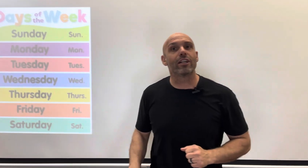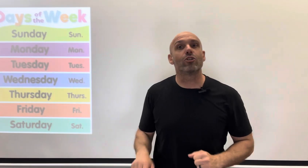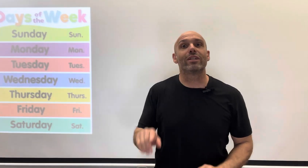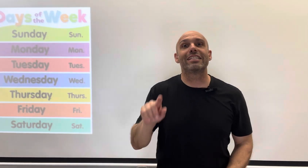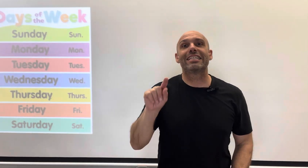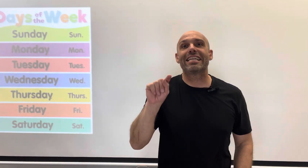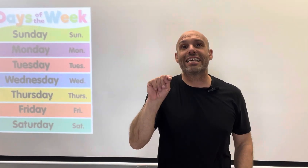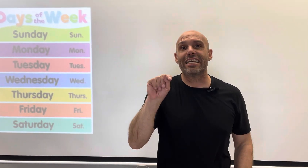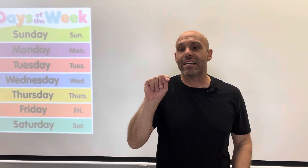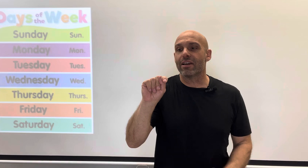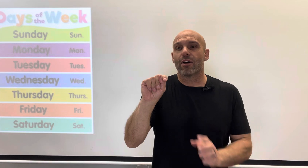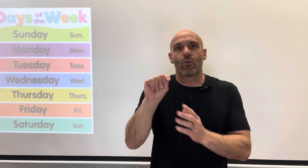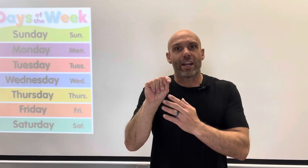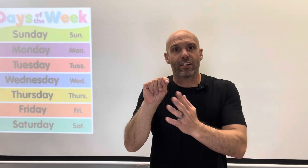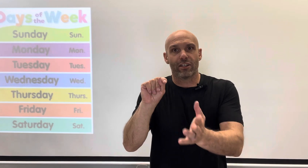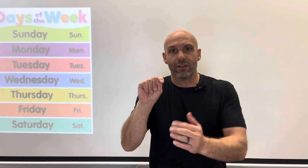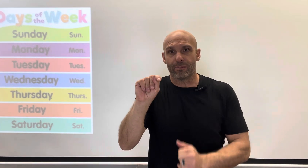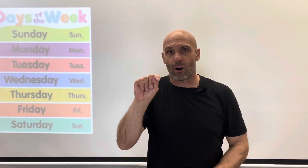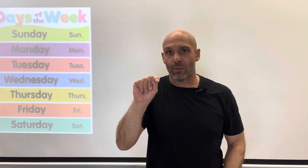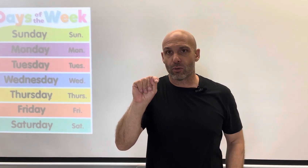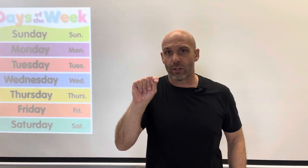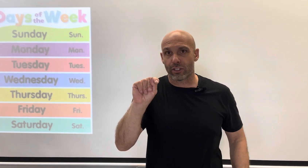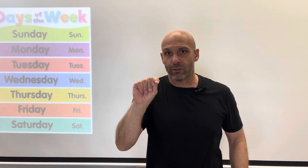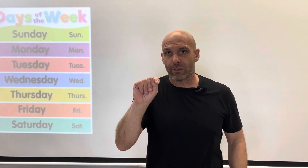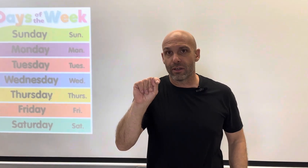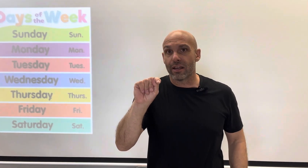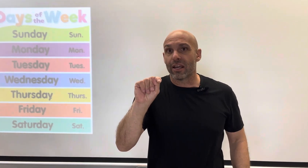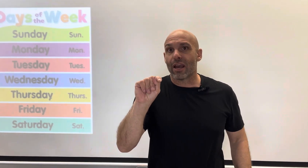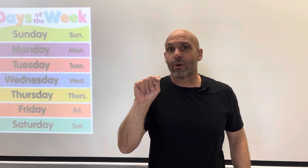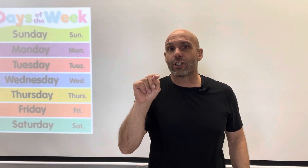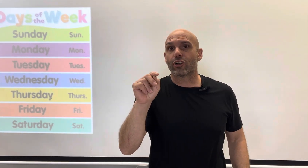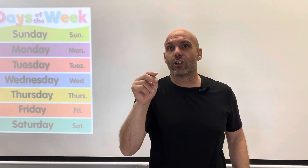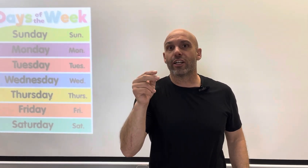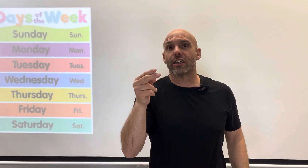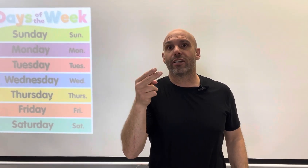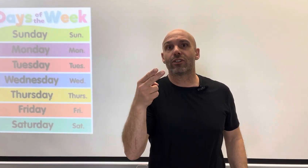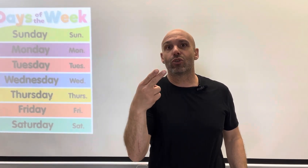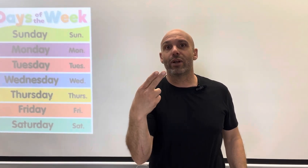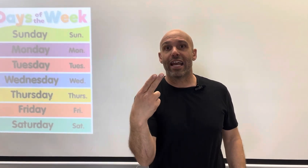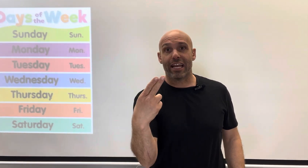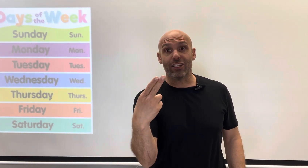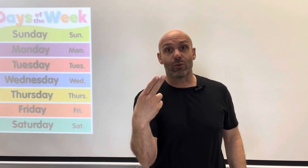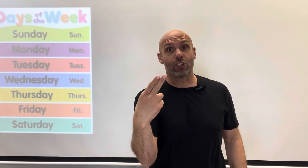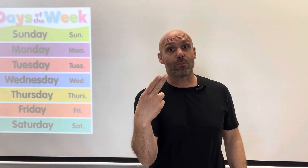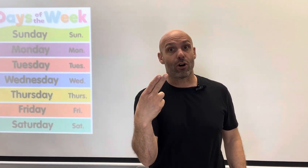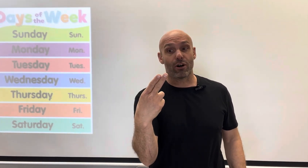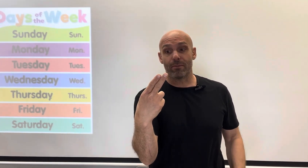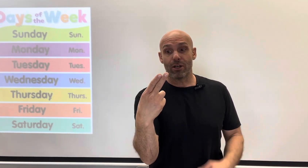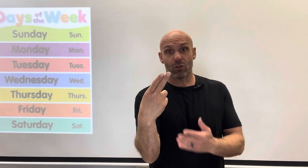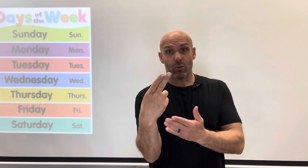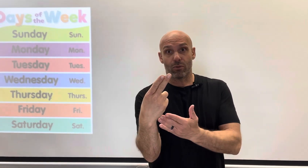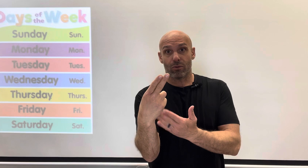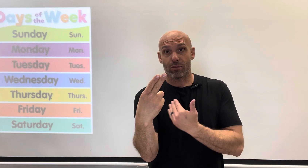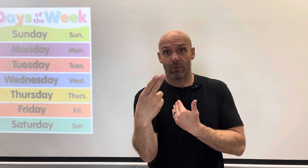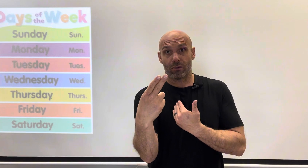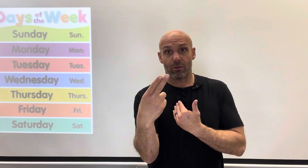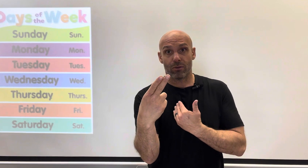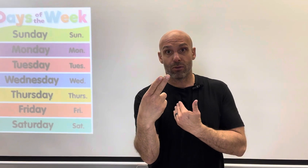do a T, regular, palm towards you, and we're going to turn it to an H, which is palm